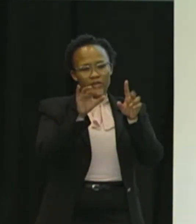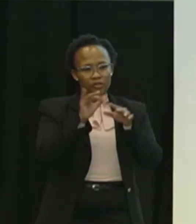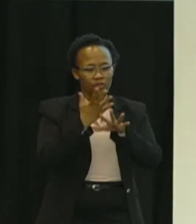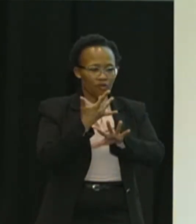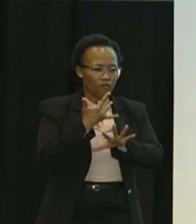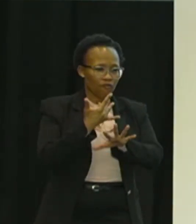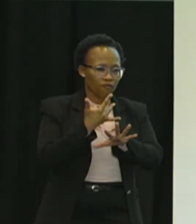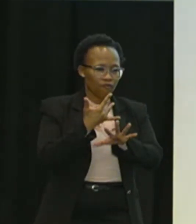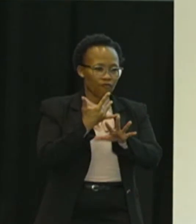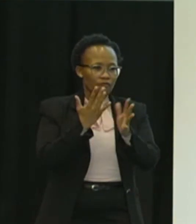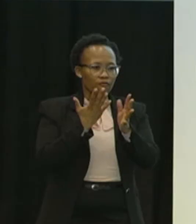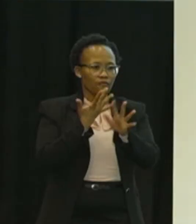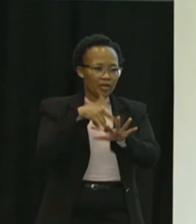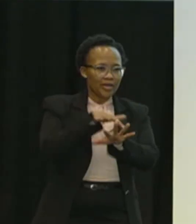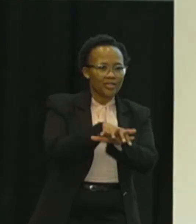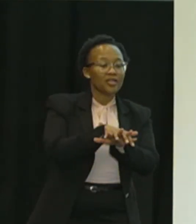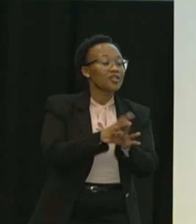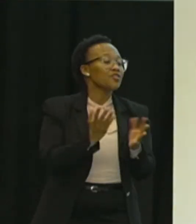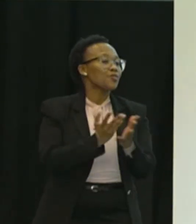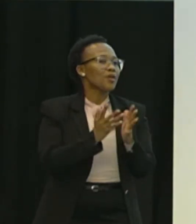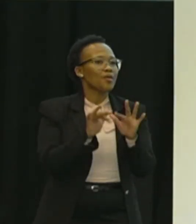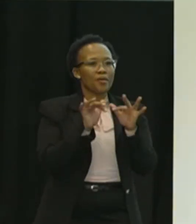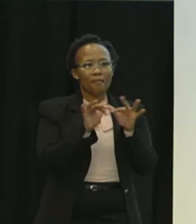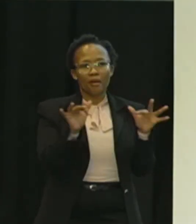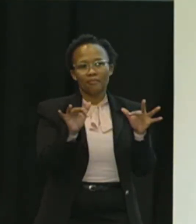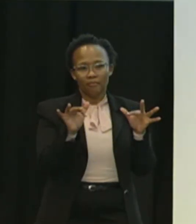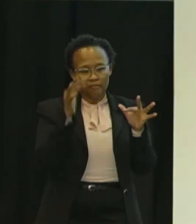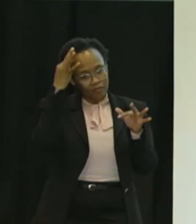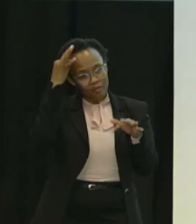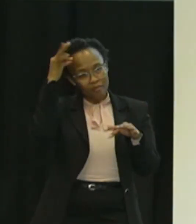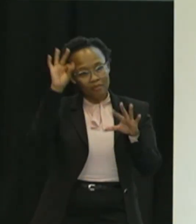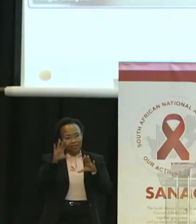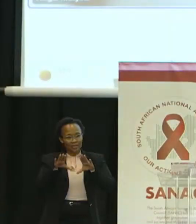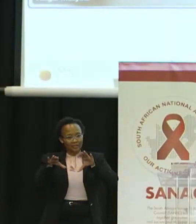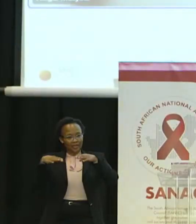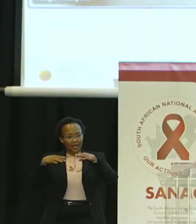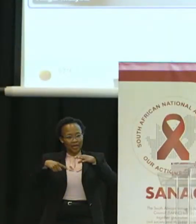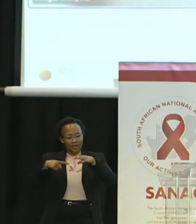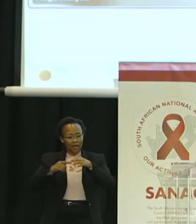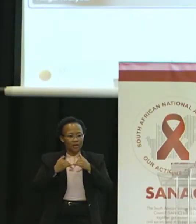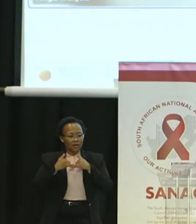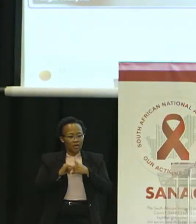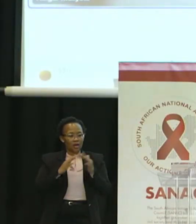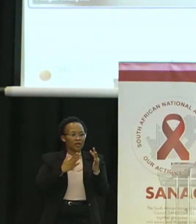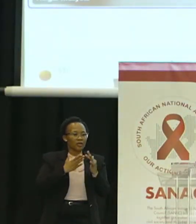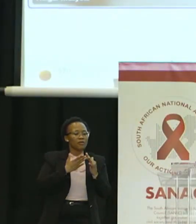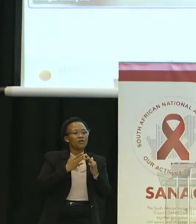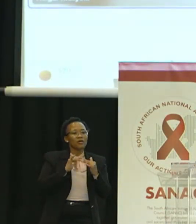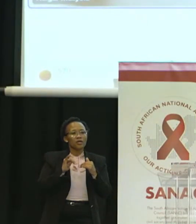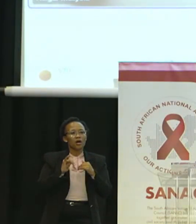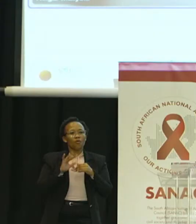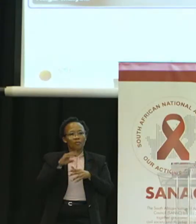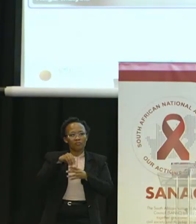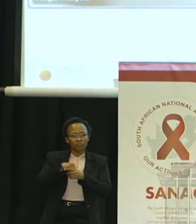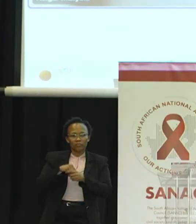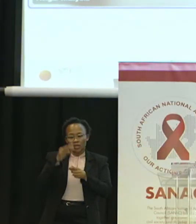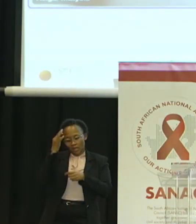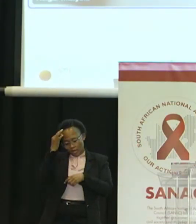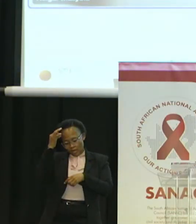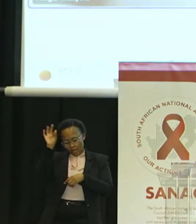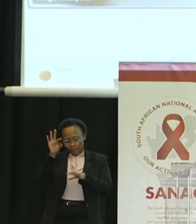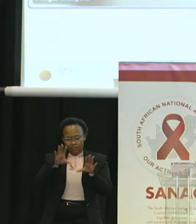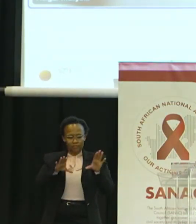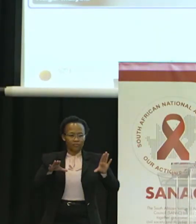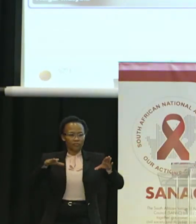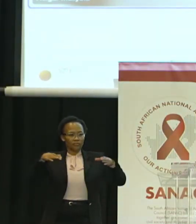sector. But we know that not all key populations will go to the public sector. It is an option for the key populations, and